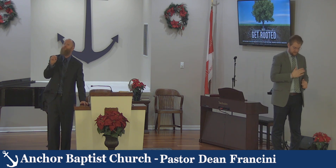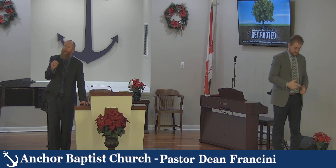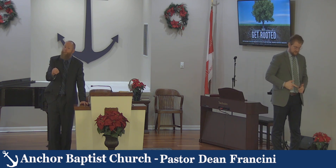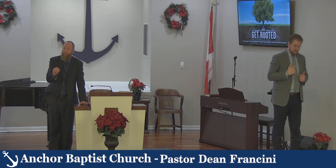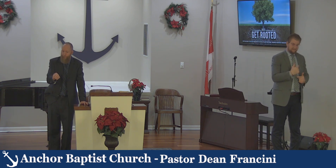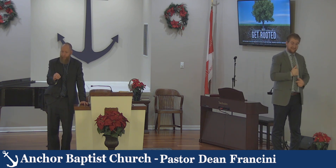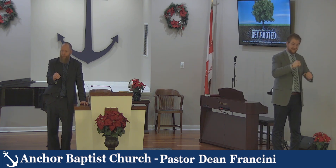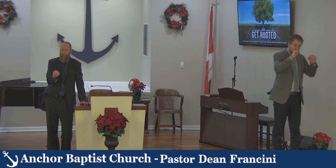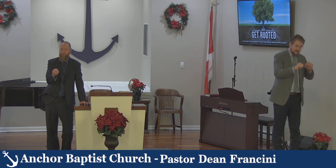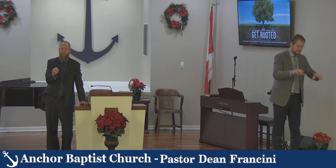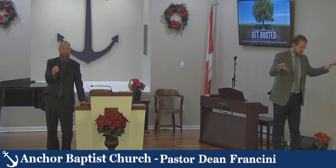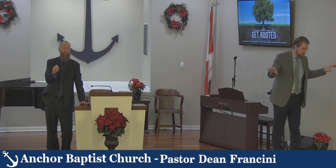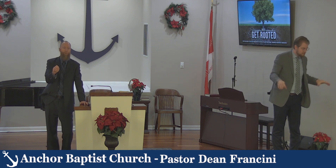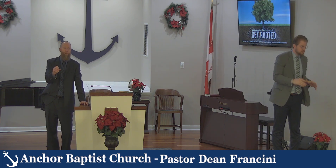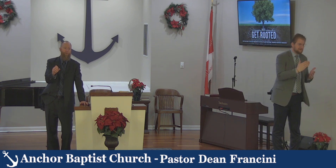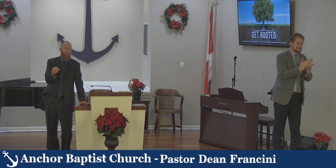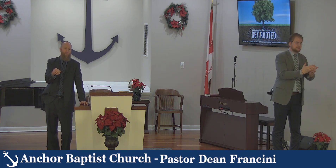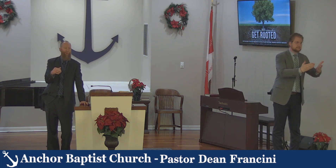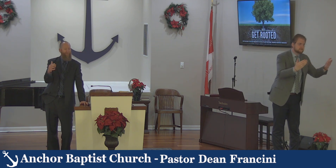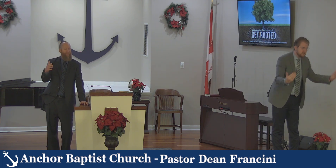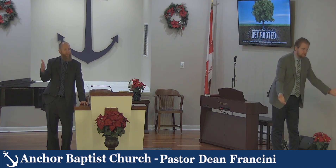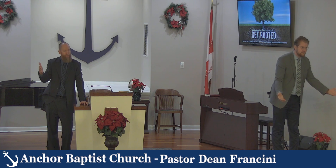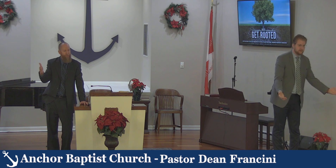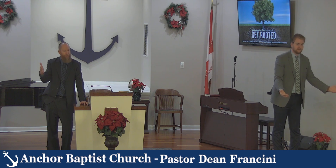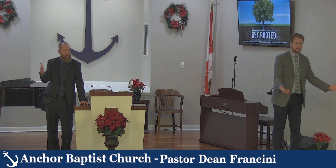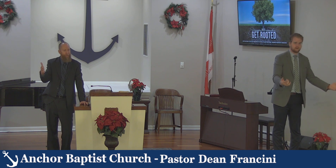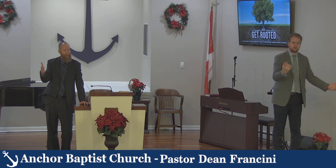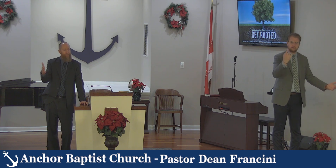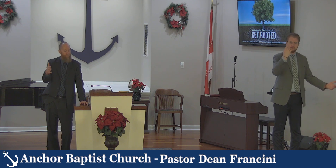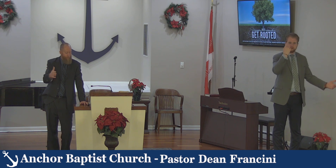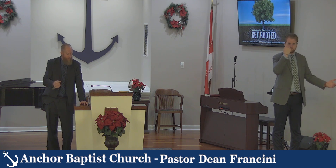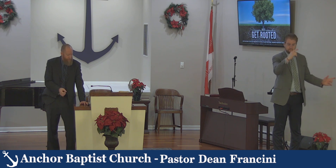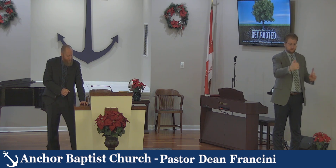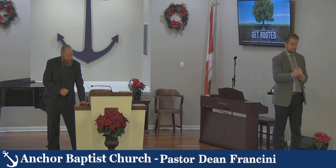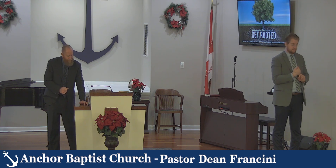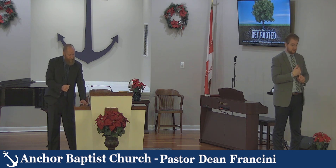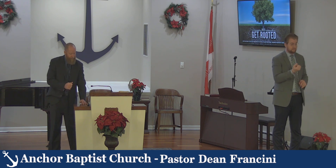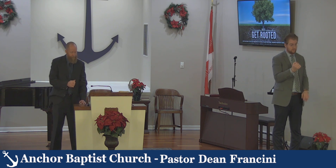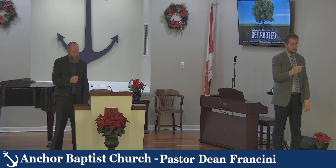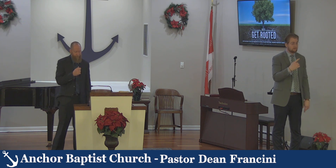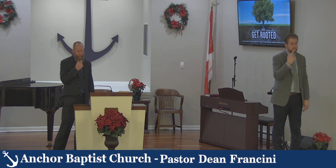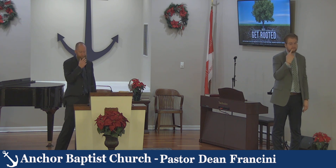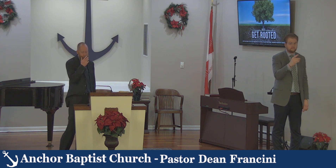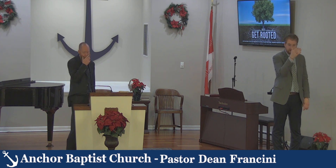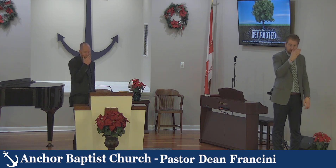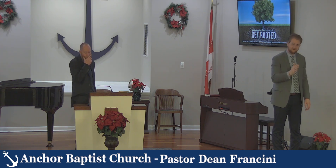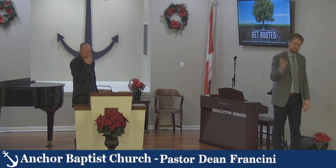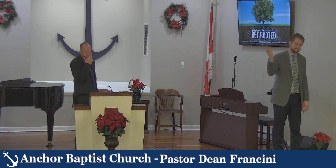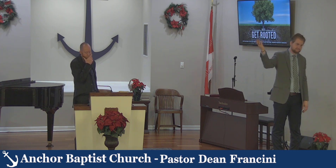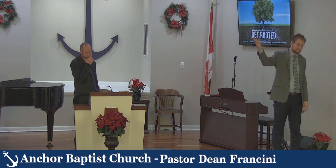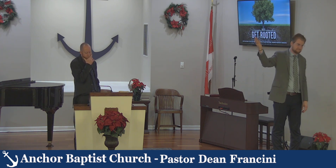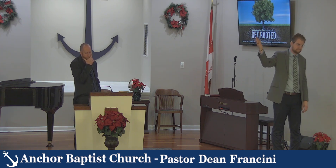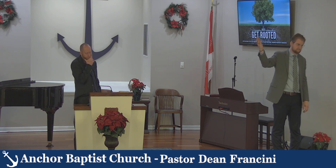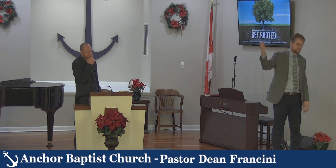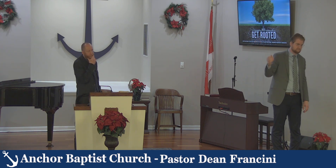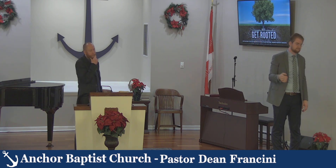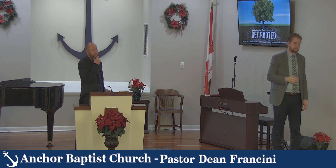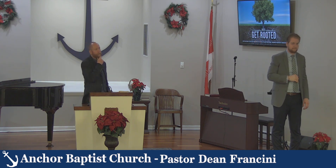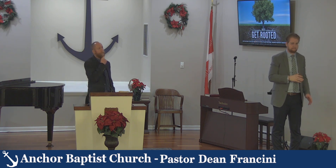do something, we would say for self, but I want to argue this morning for the cause of Christ.